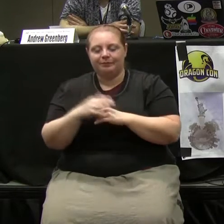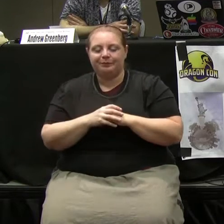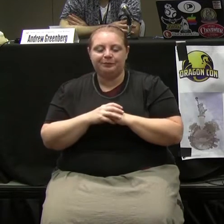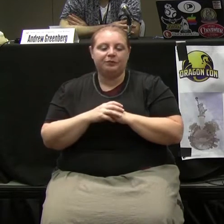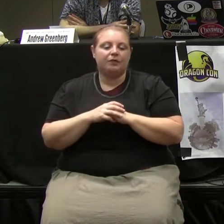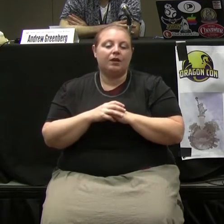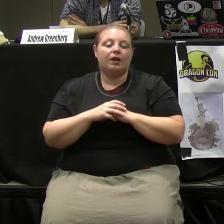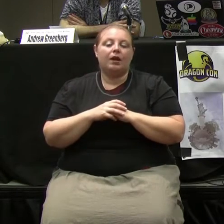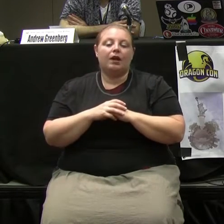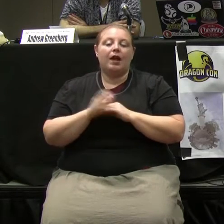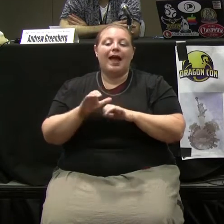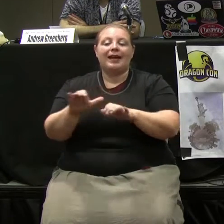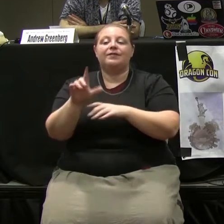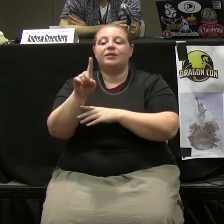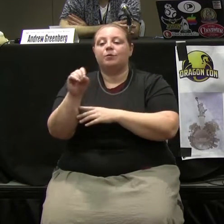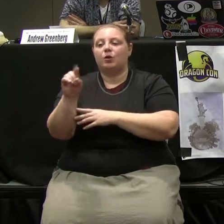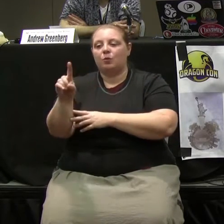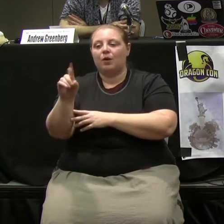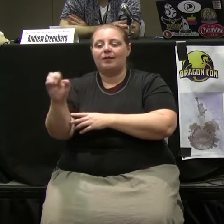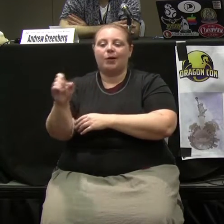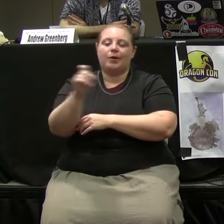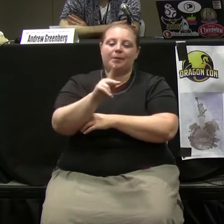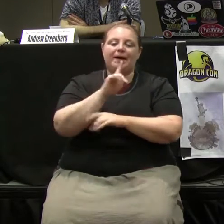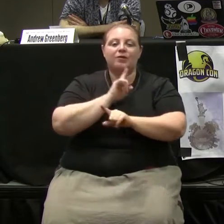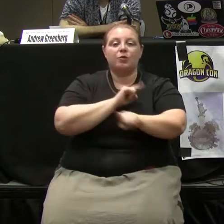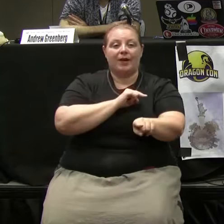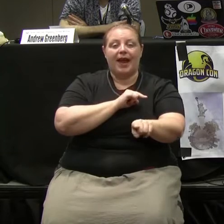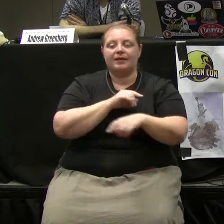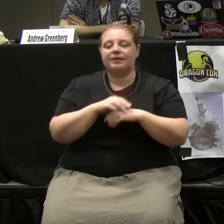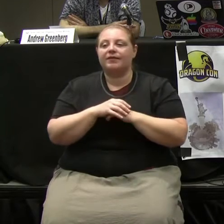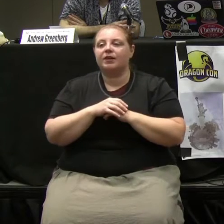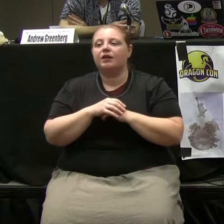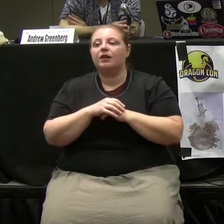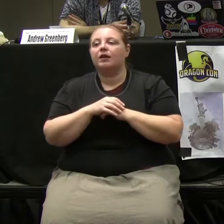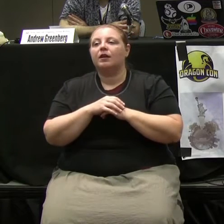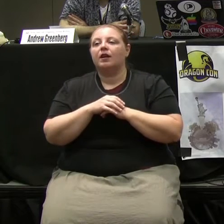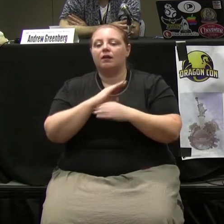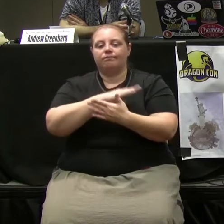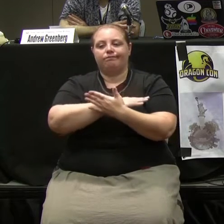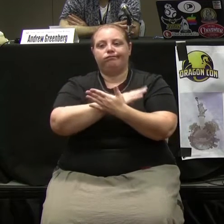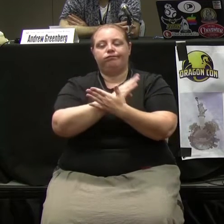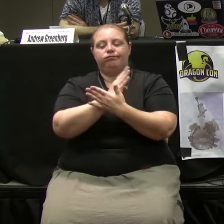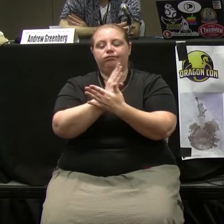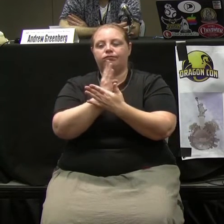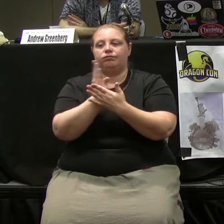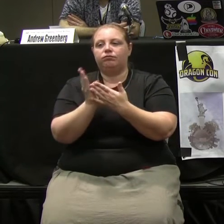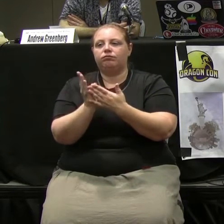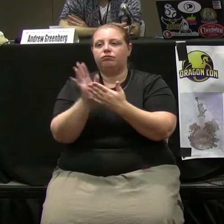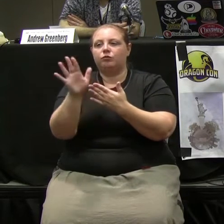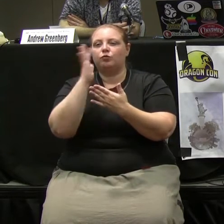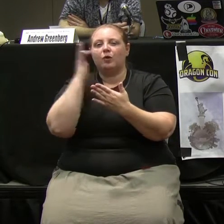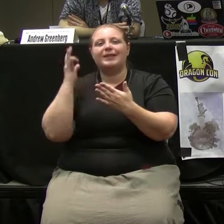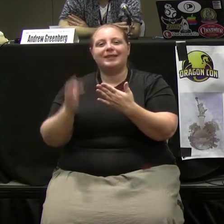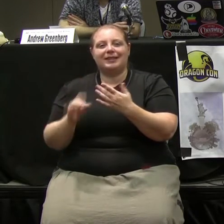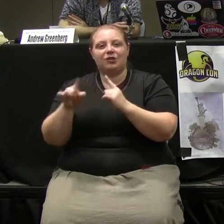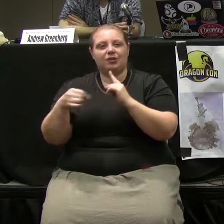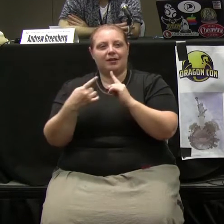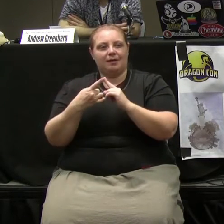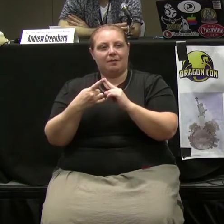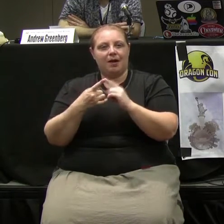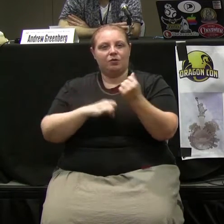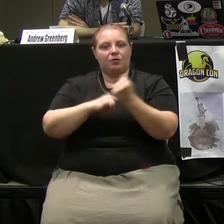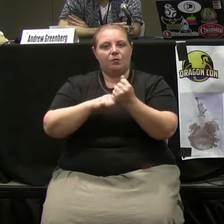Another activism 101 thing, kind of going back to reactive. There's a spectrum of, when you're taking a position or you're deciding a position, there's